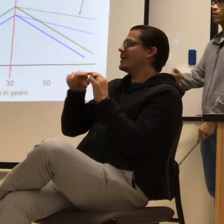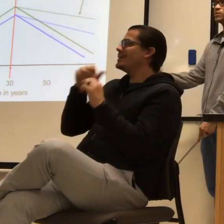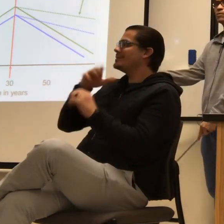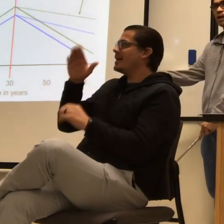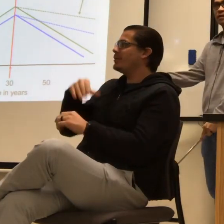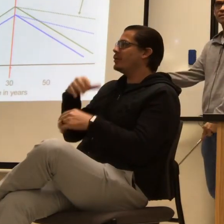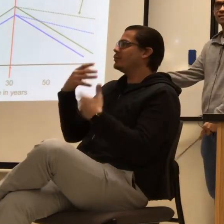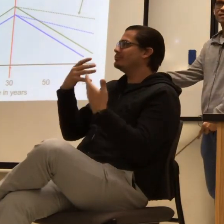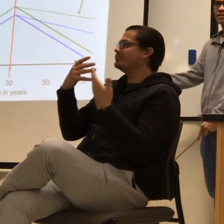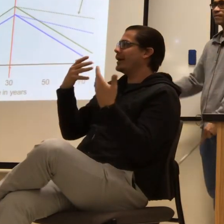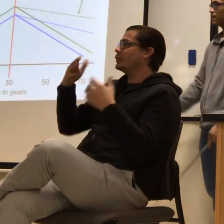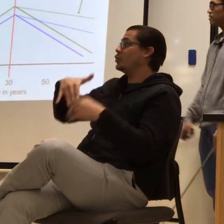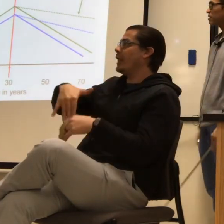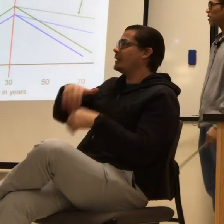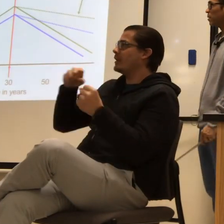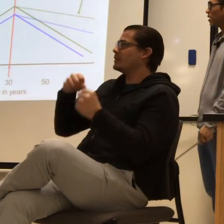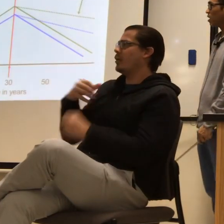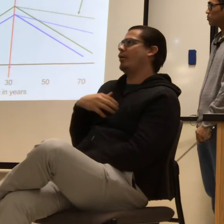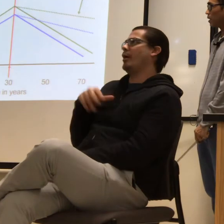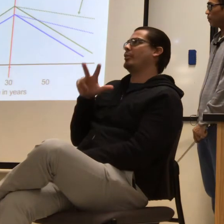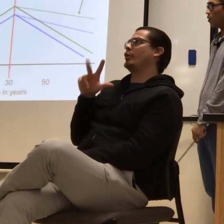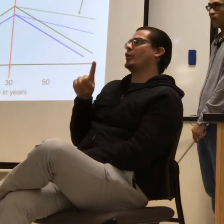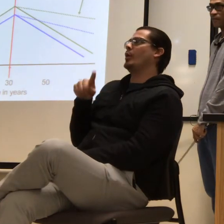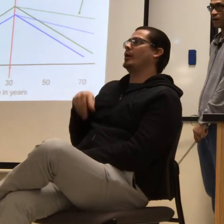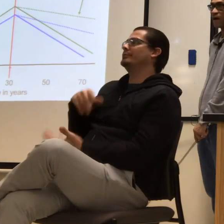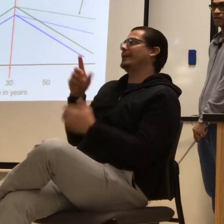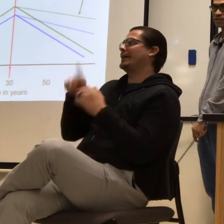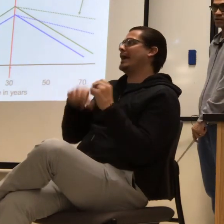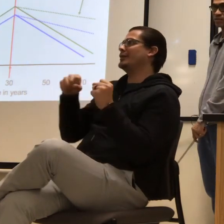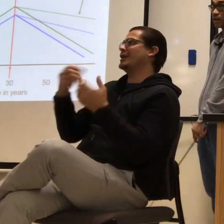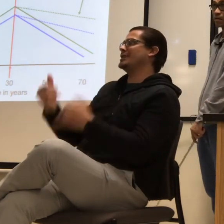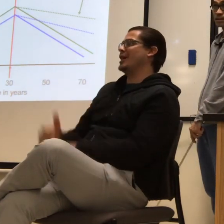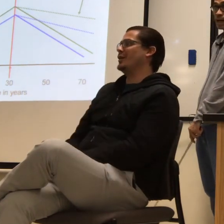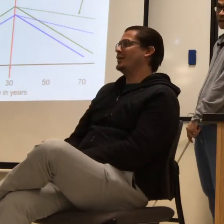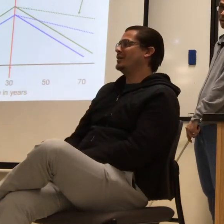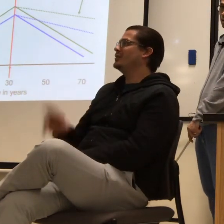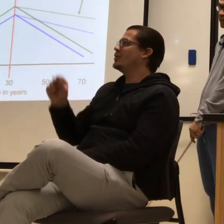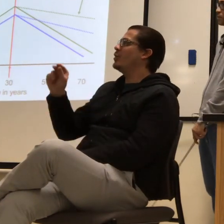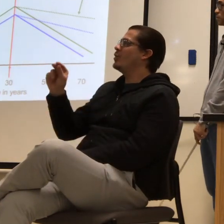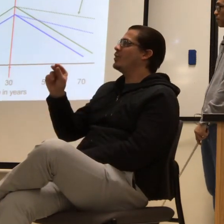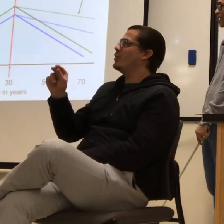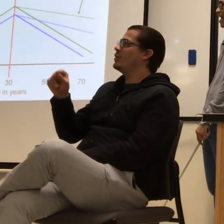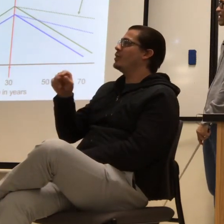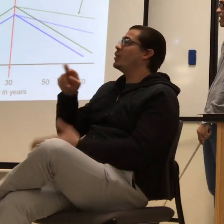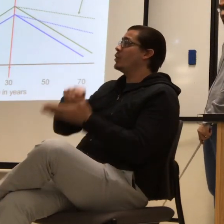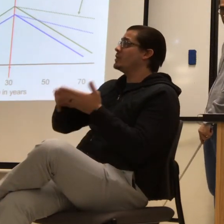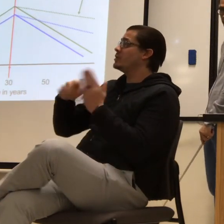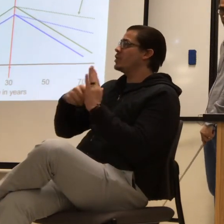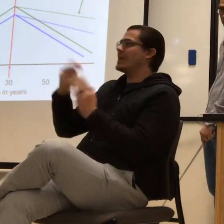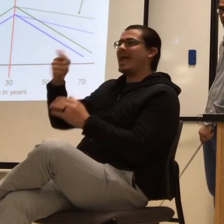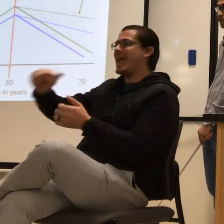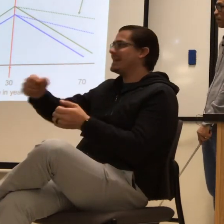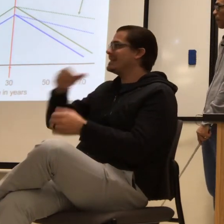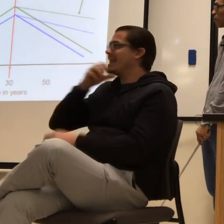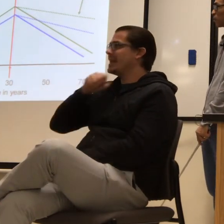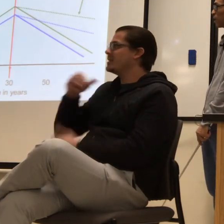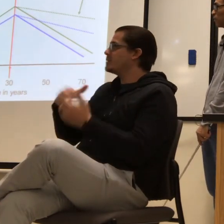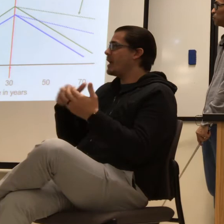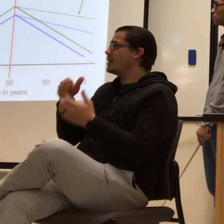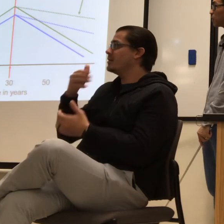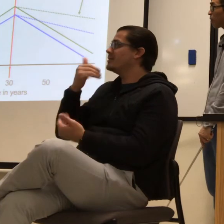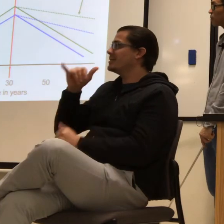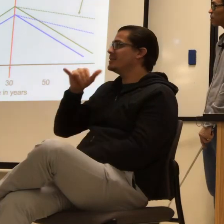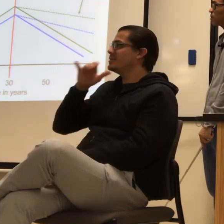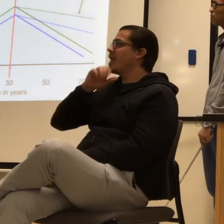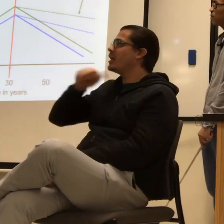31, oh, it's too late. You know, geez, I'm going to be a couch potato my whole life now, I have an excuse. No, it's not. research shows at any age, even in the elderly,